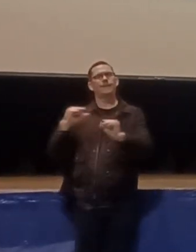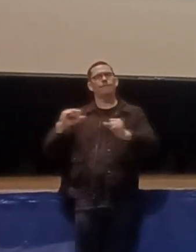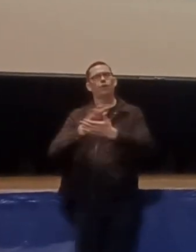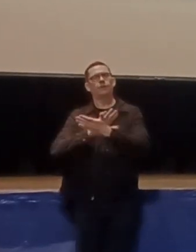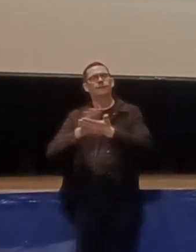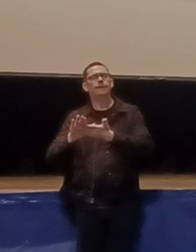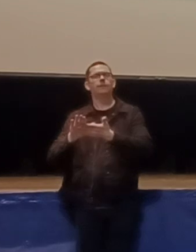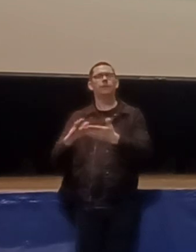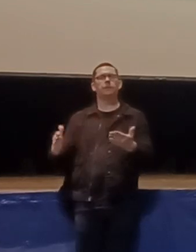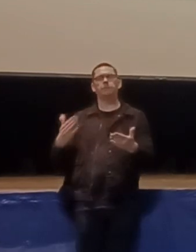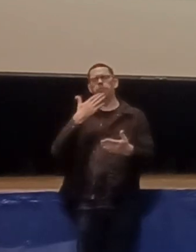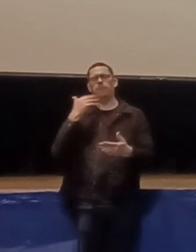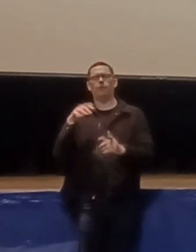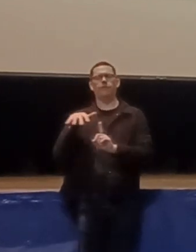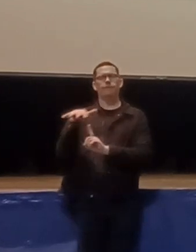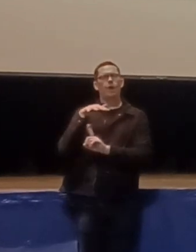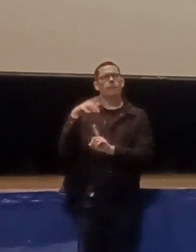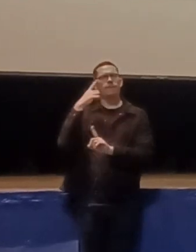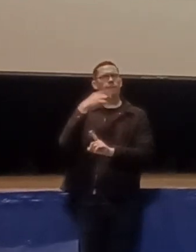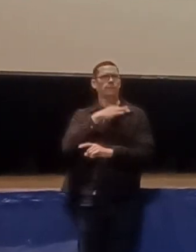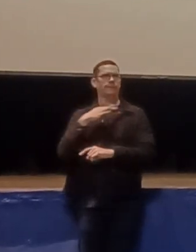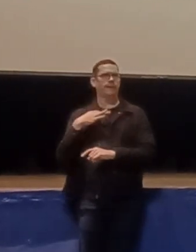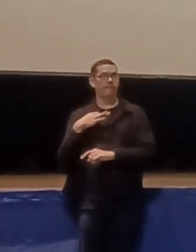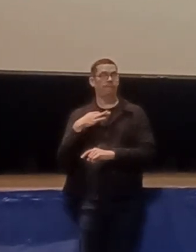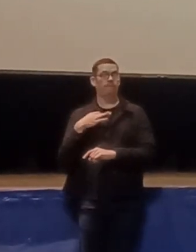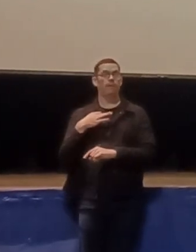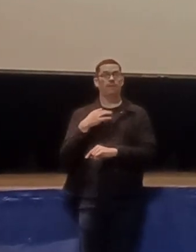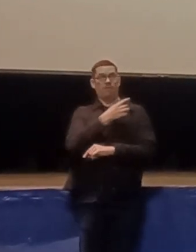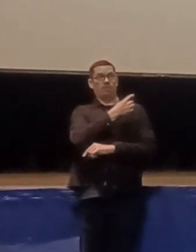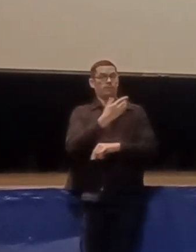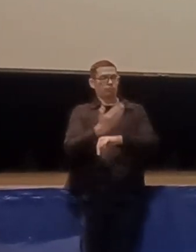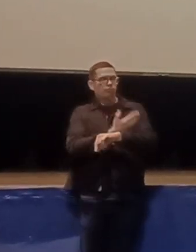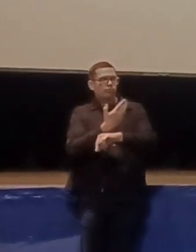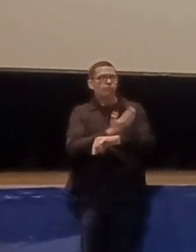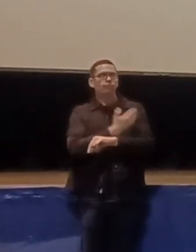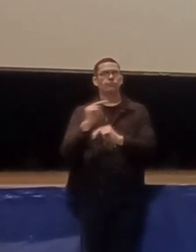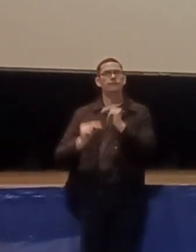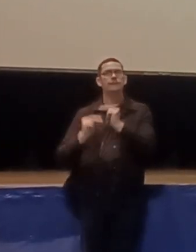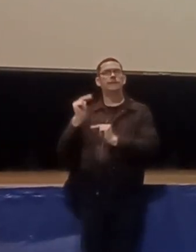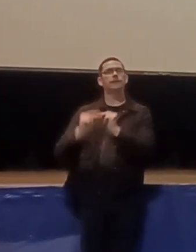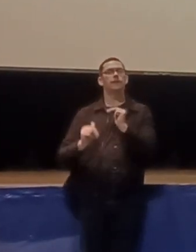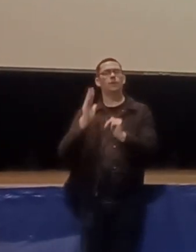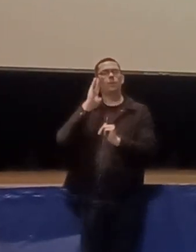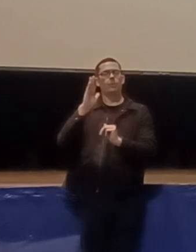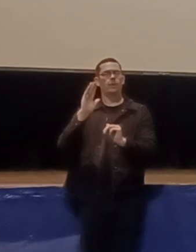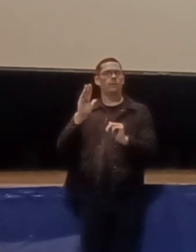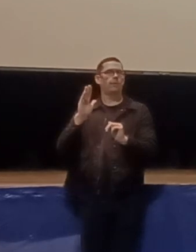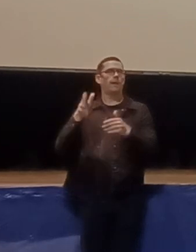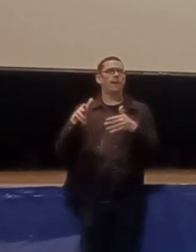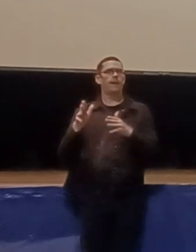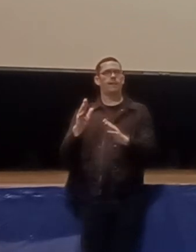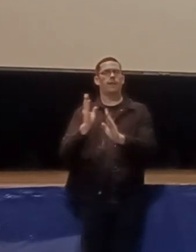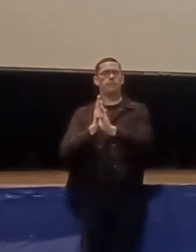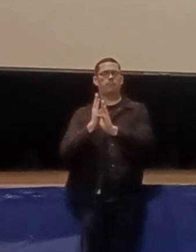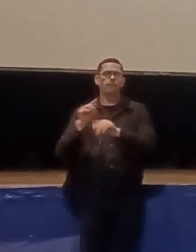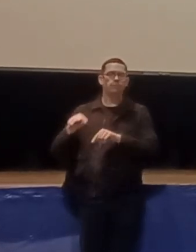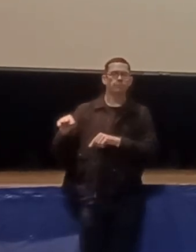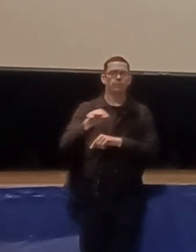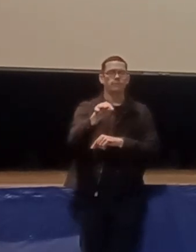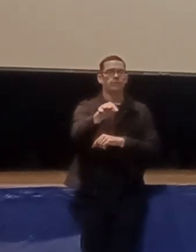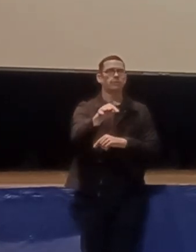bus operators and maintenance staff. The updated facility will allow the T to increase bus service on routes that currently run out of this facility, as